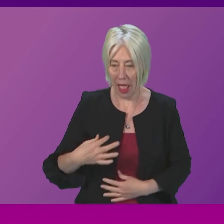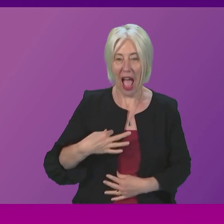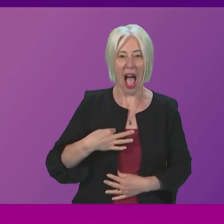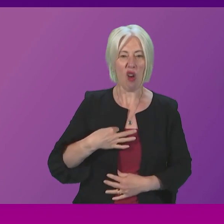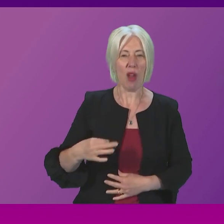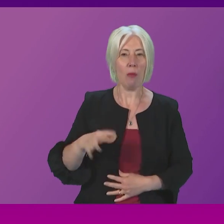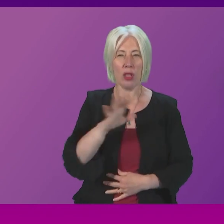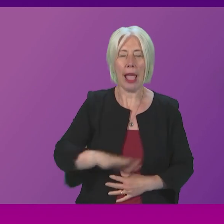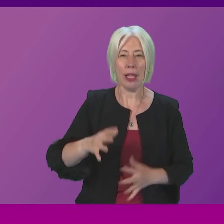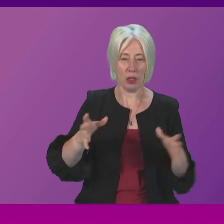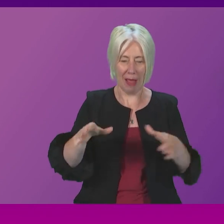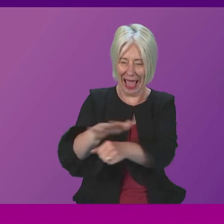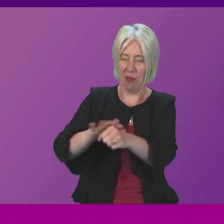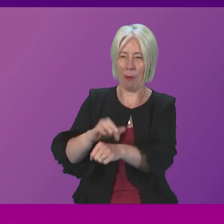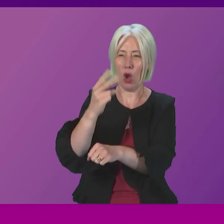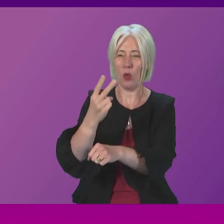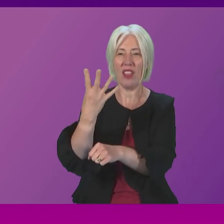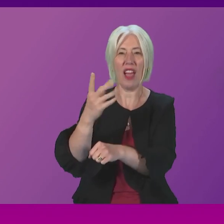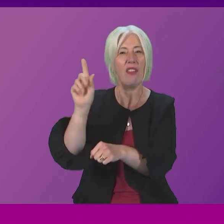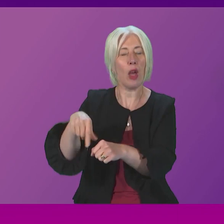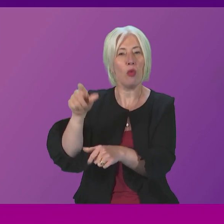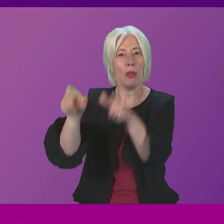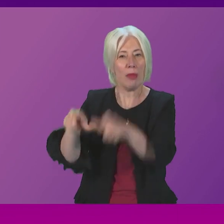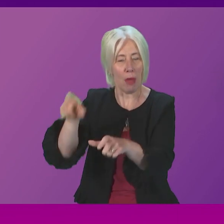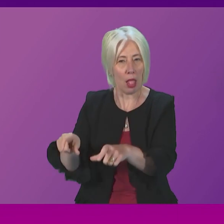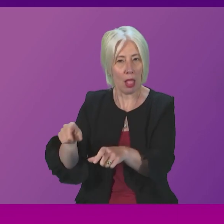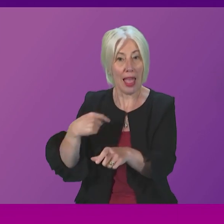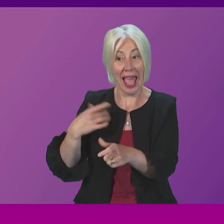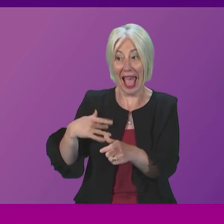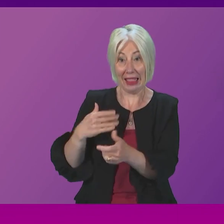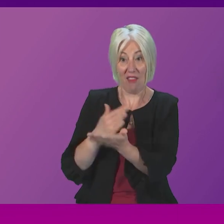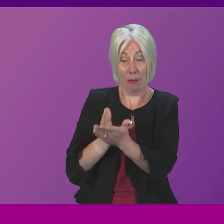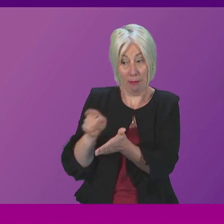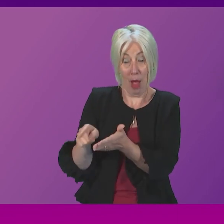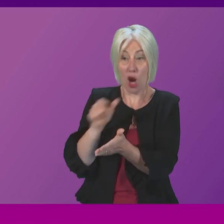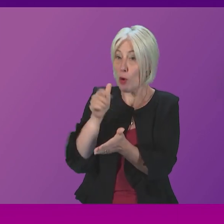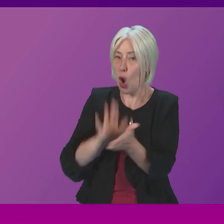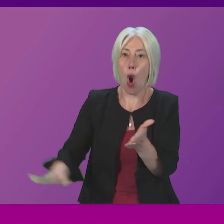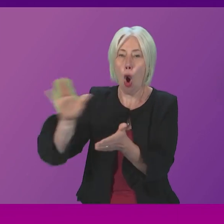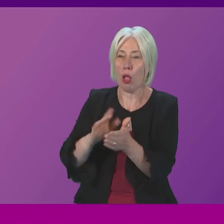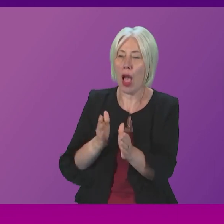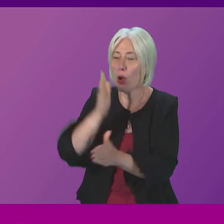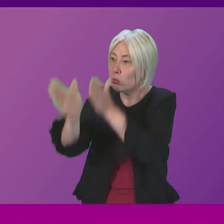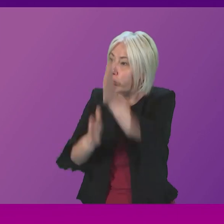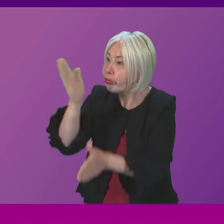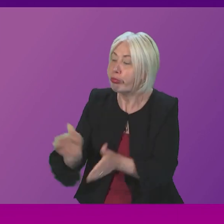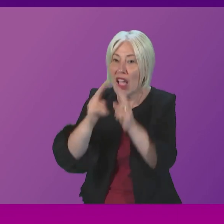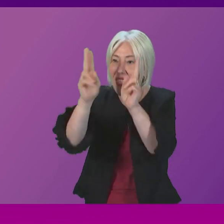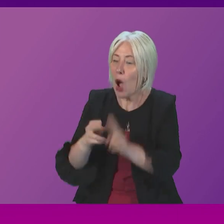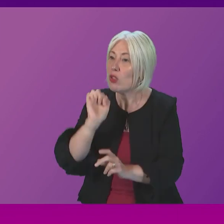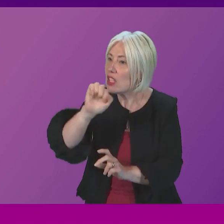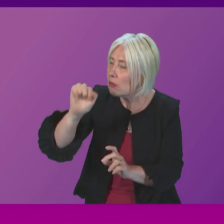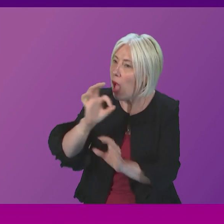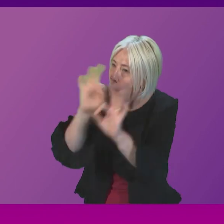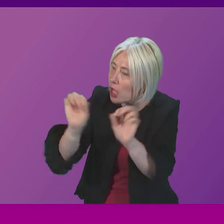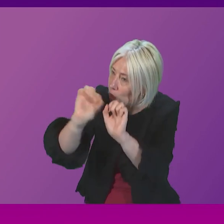ward of about 25,000 people. You know, I live in one part of it, but I don't live in all of it. You know, I go around, I knock on people's doors, I go and ask them, this is your